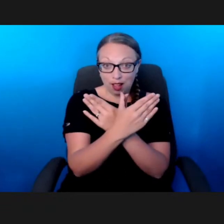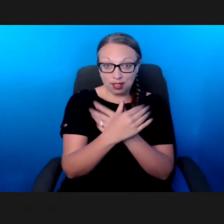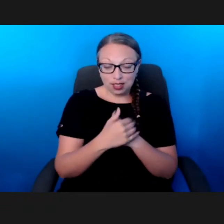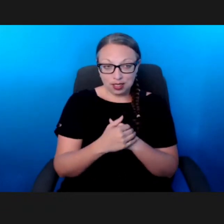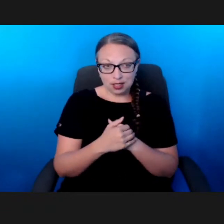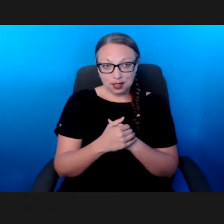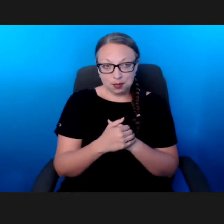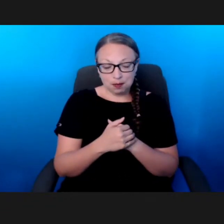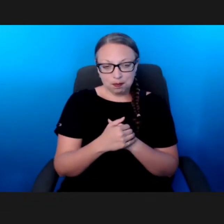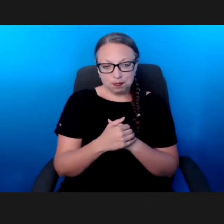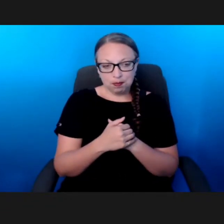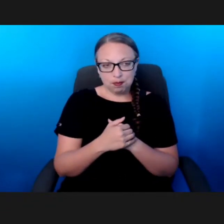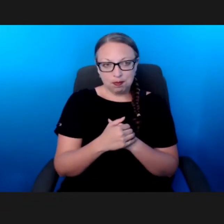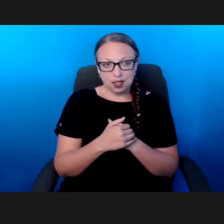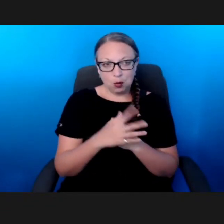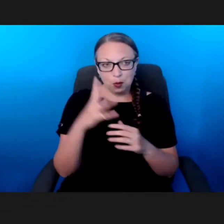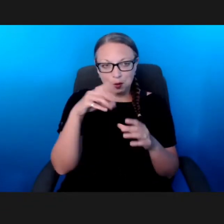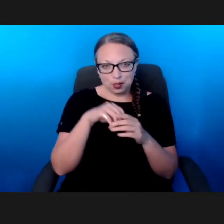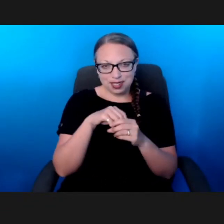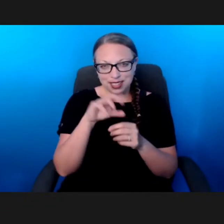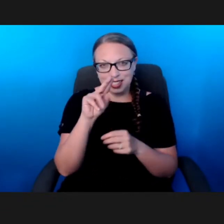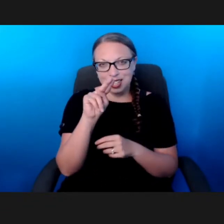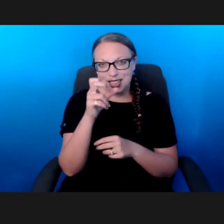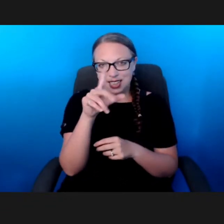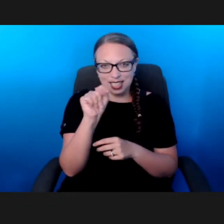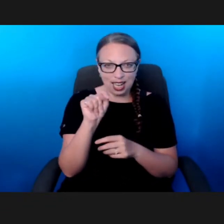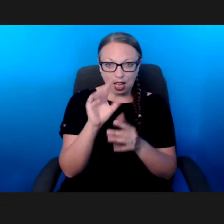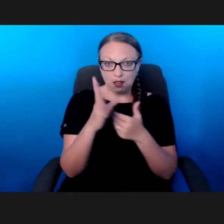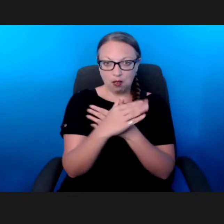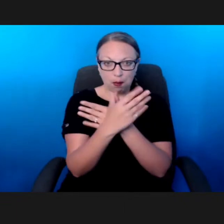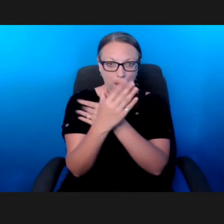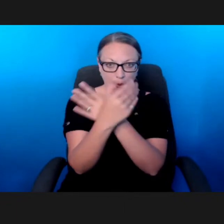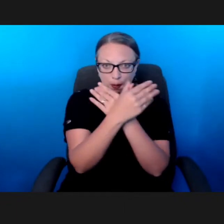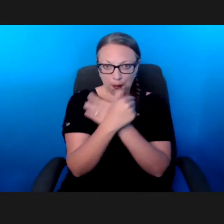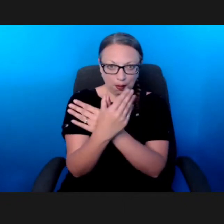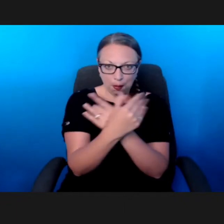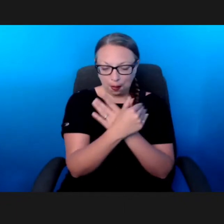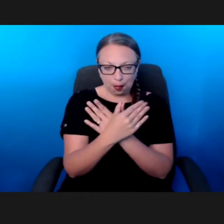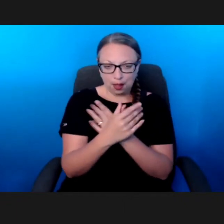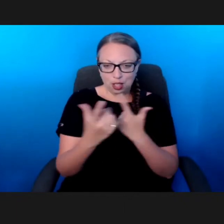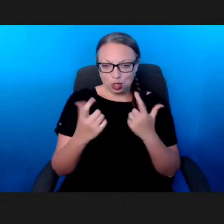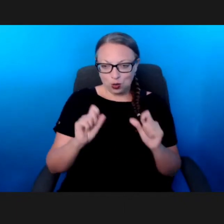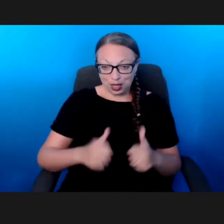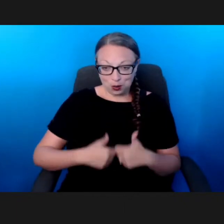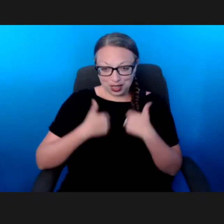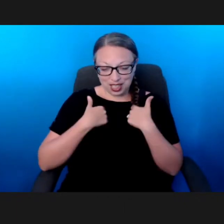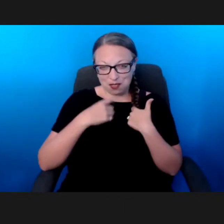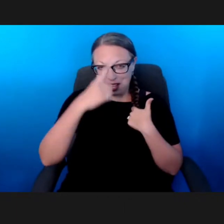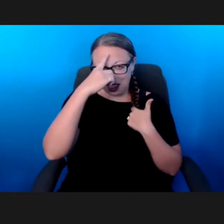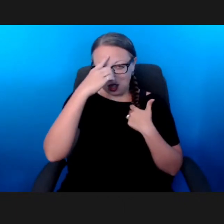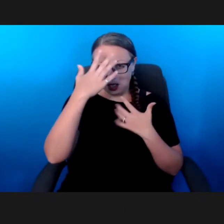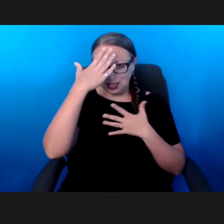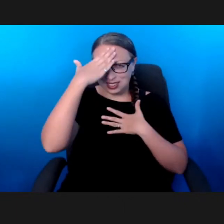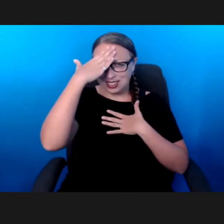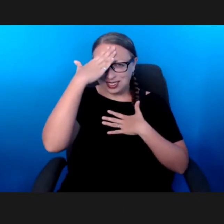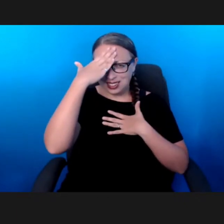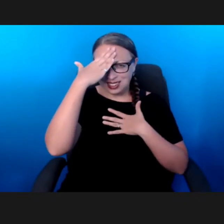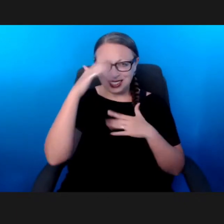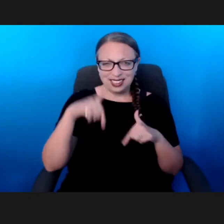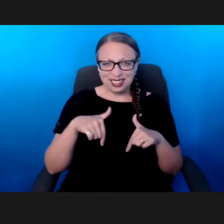as it was in the net flailing around for its life, I thought, oh my God, what a